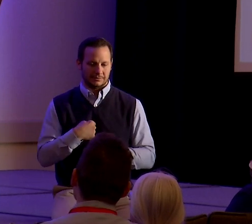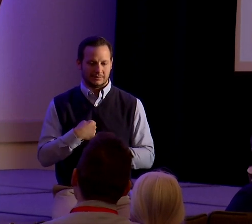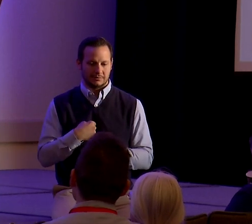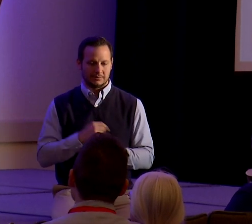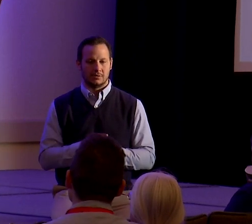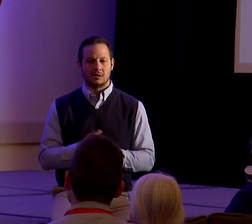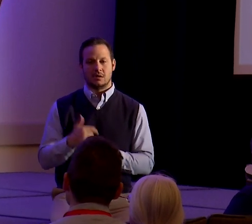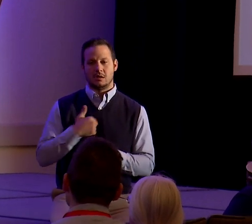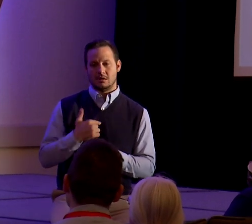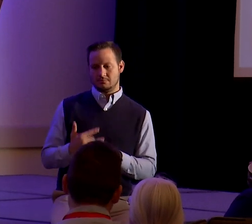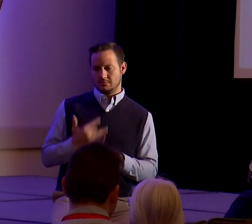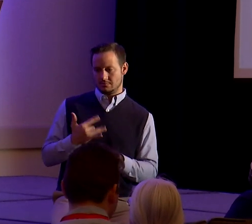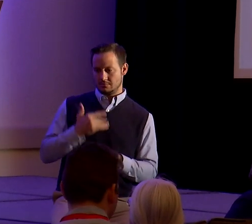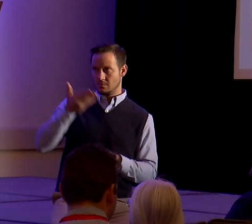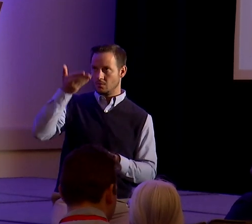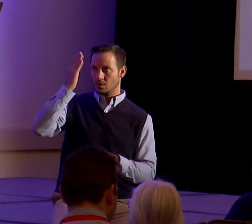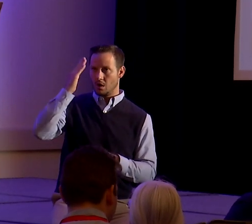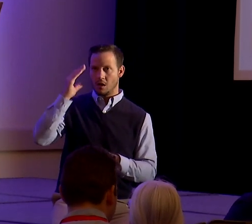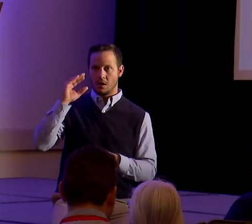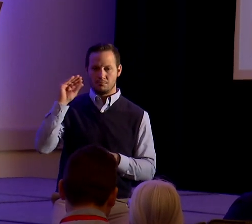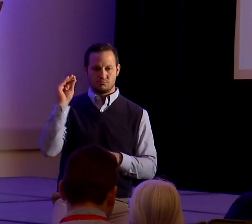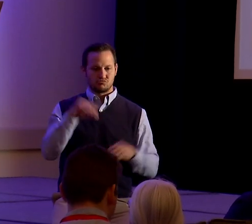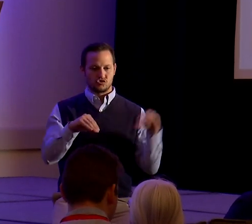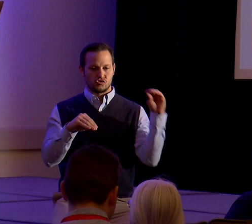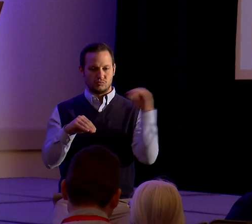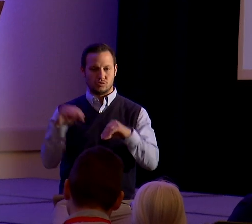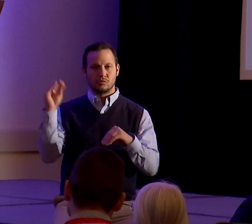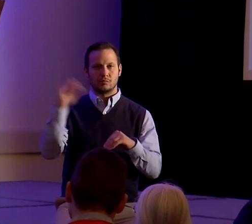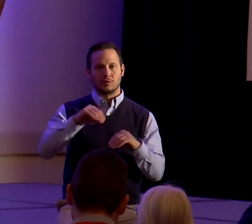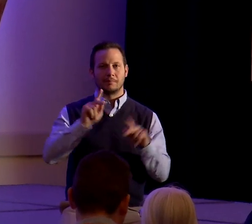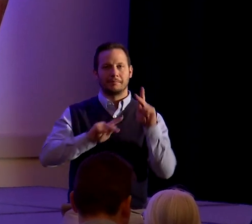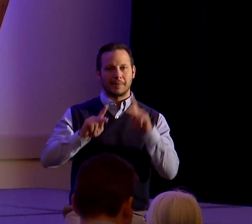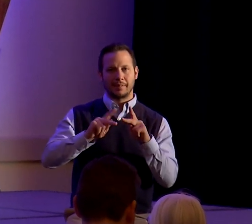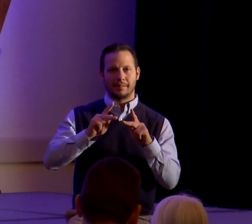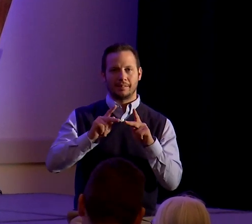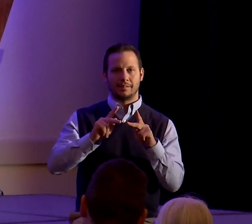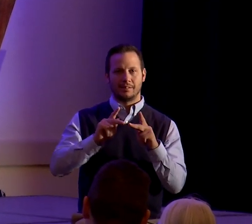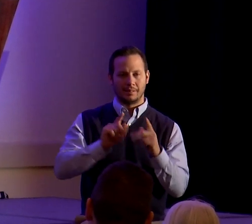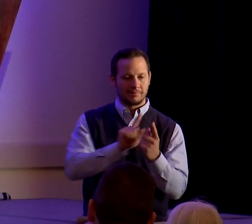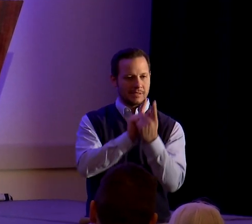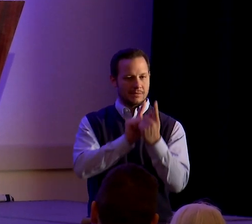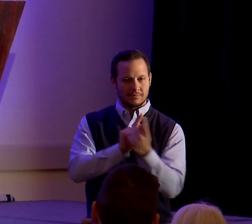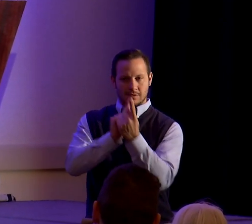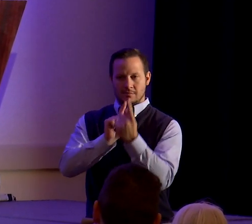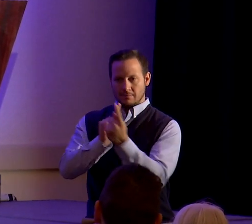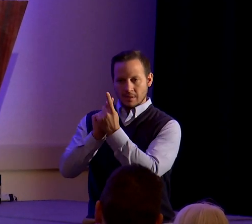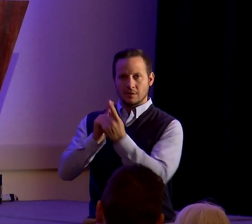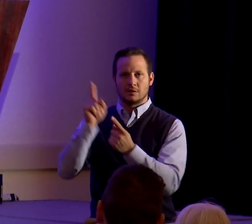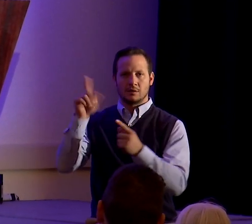I believed that God was putting these people in front of me to challenge my faith.